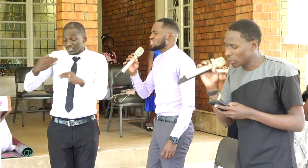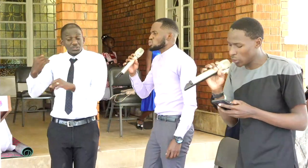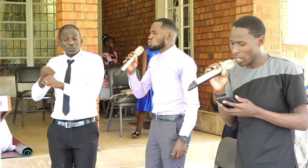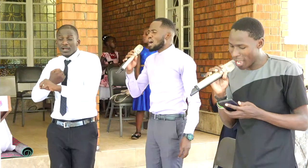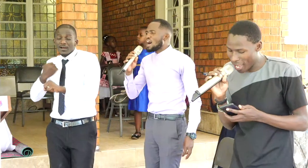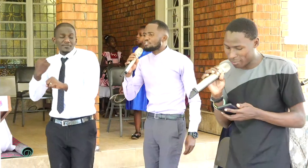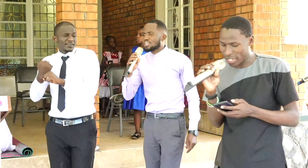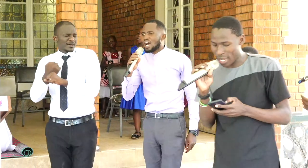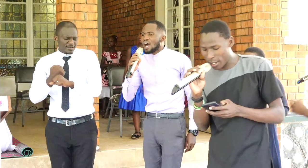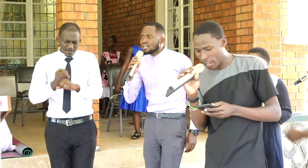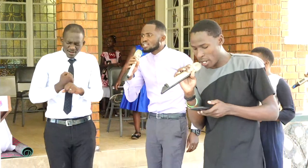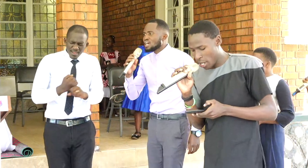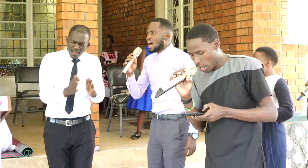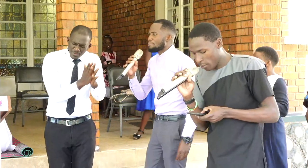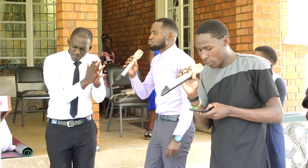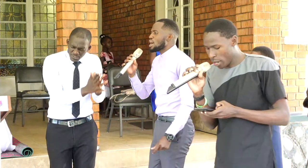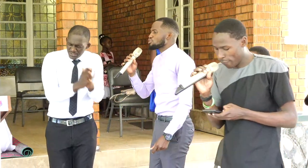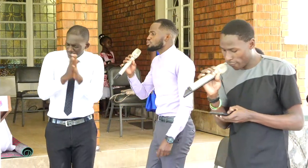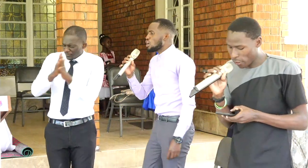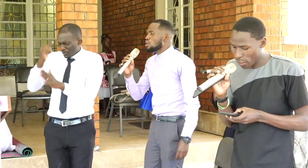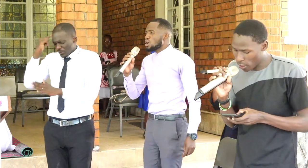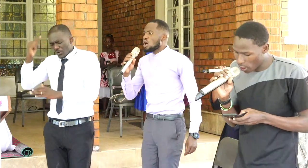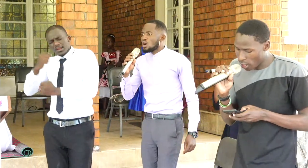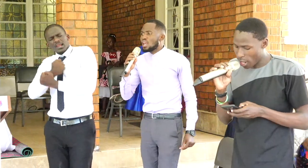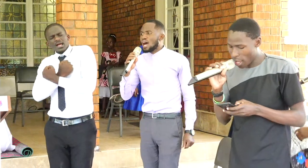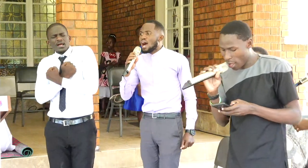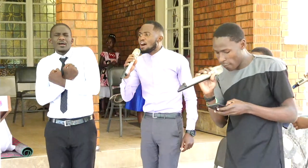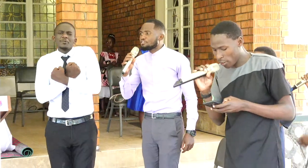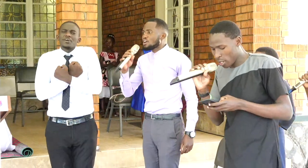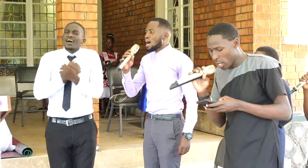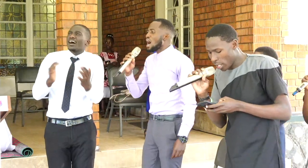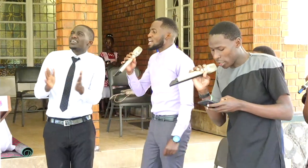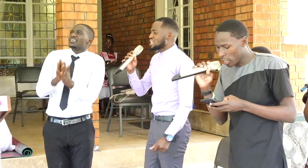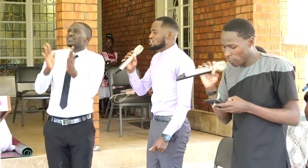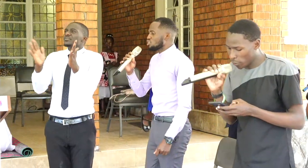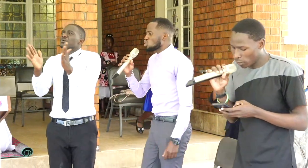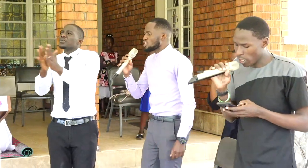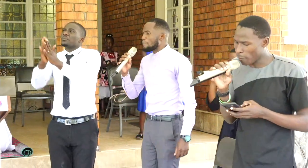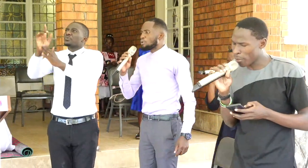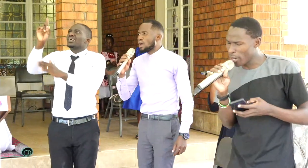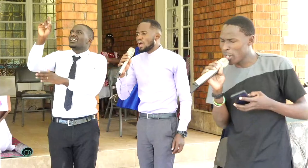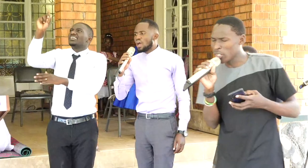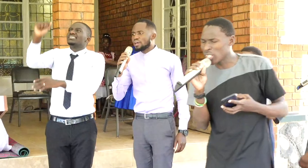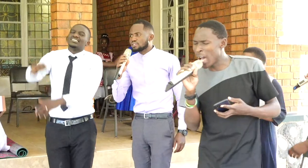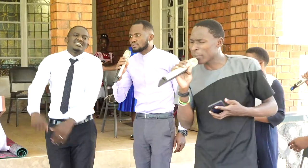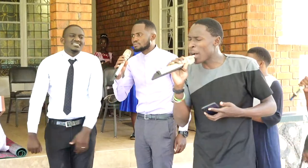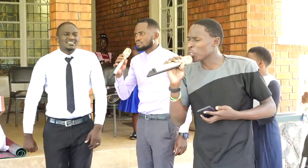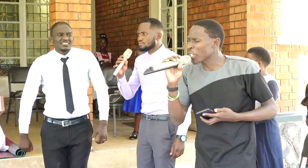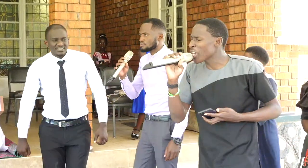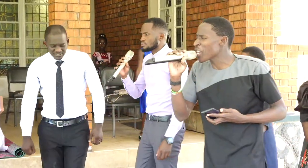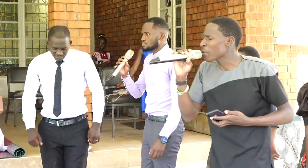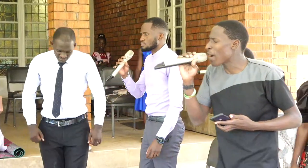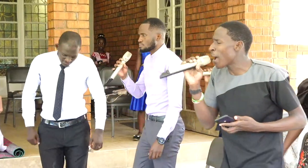All the things that you have done. I'm grateful for your love. I give you the praise.